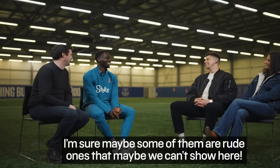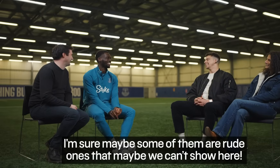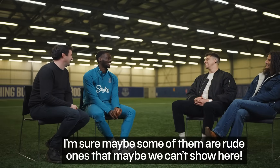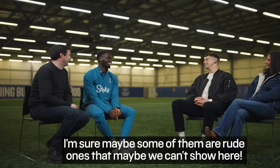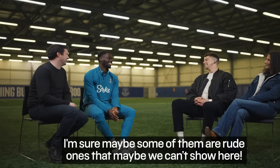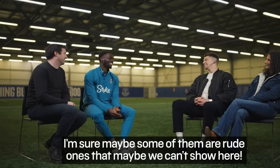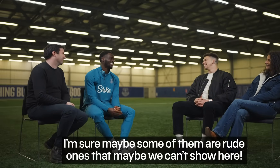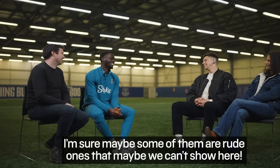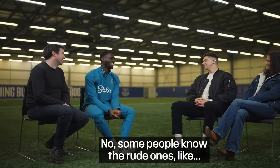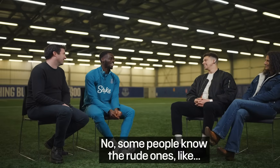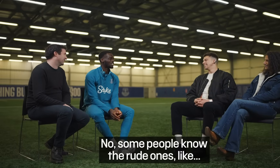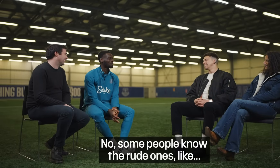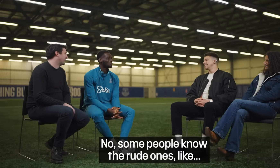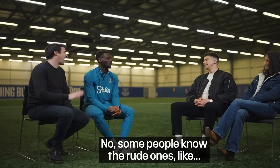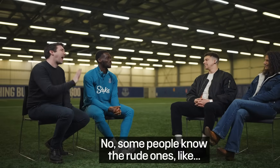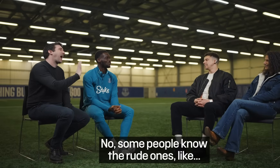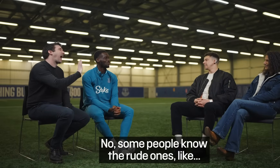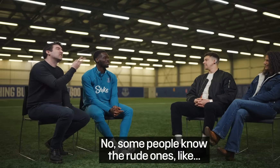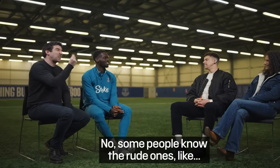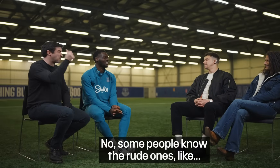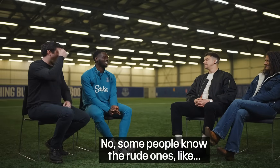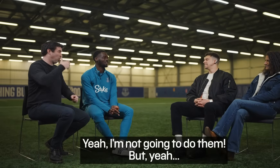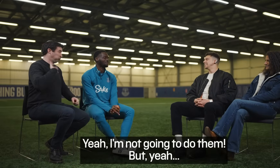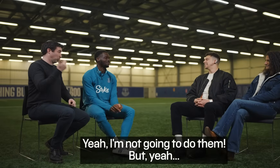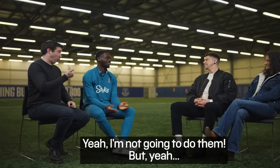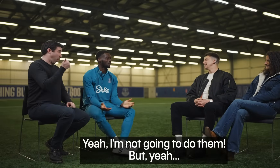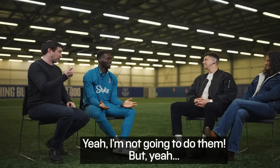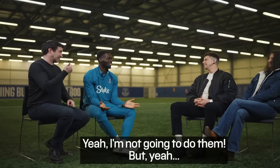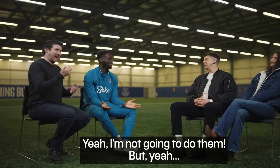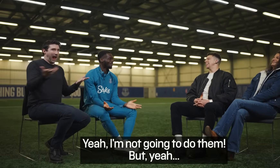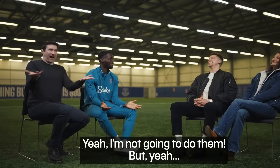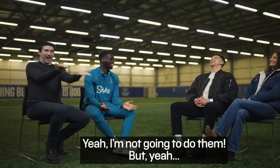maybe we can't show here. Nah, some people know the rude ones, yeah, I'm not going to do them, but yeah.